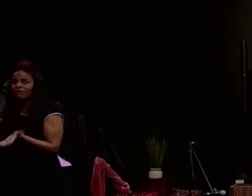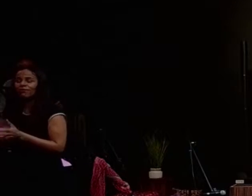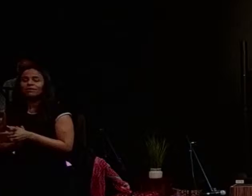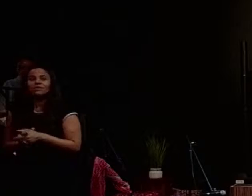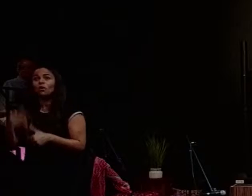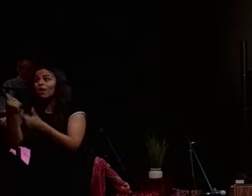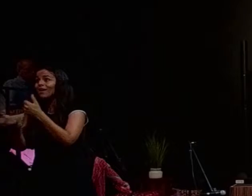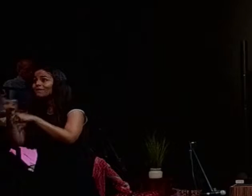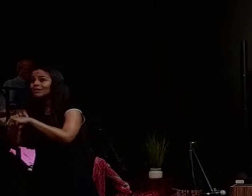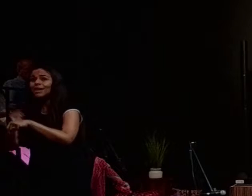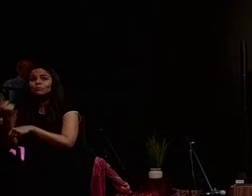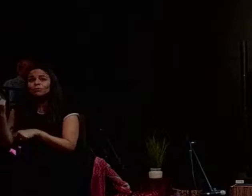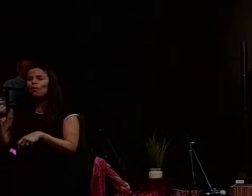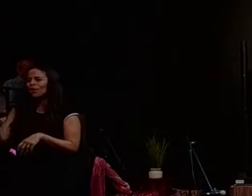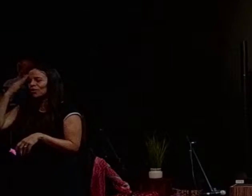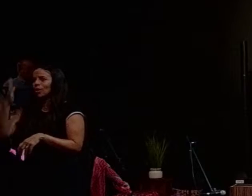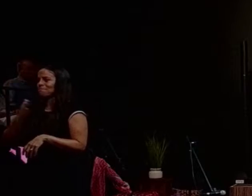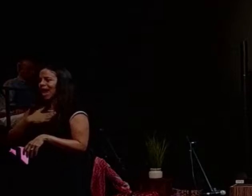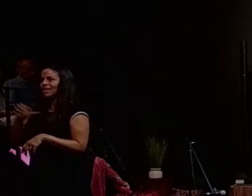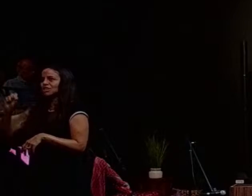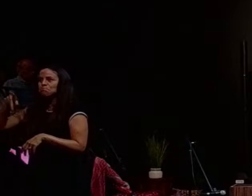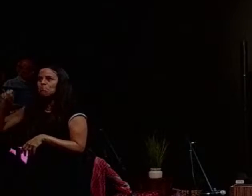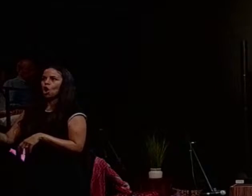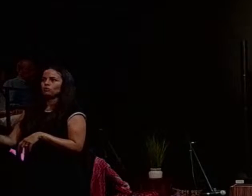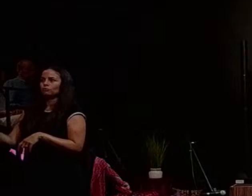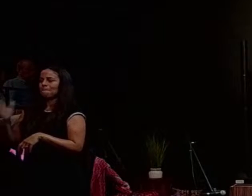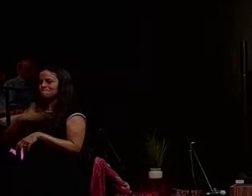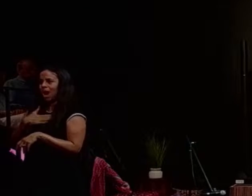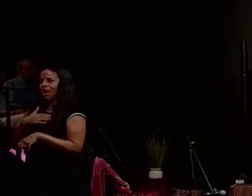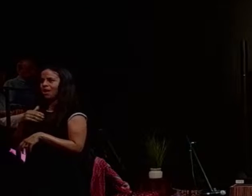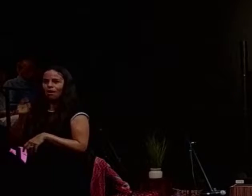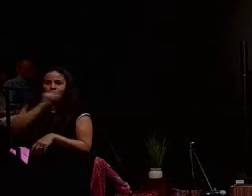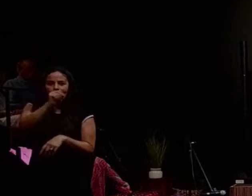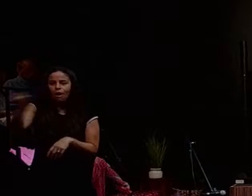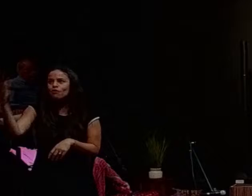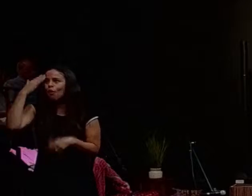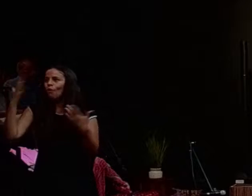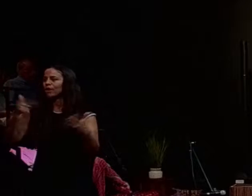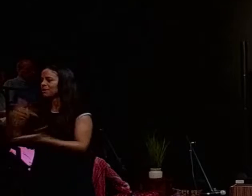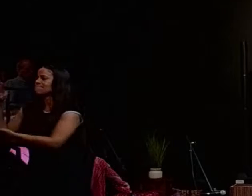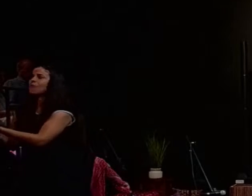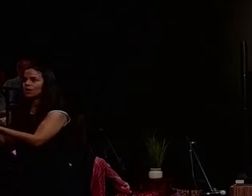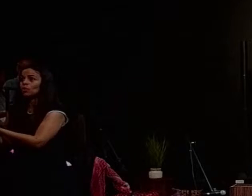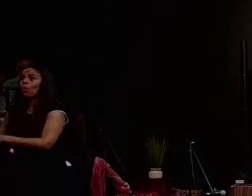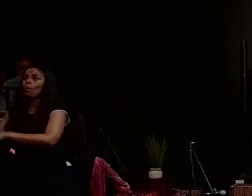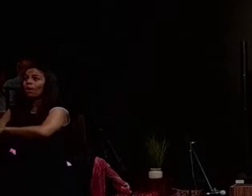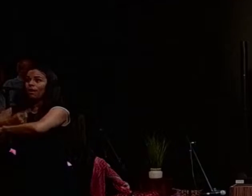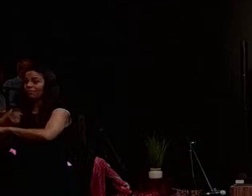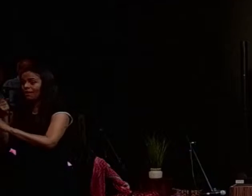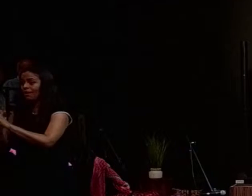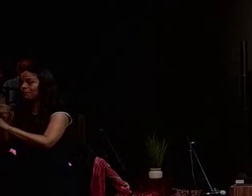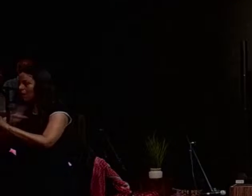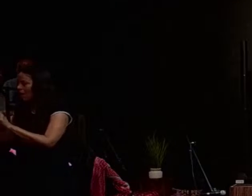And so every time, everybody knew that was JT's spot, that was my spot. There was an unwritten rule, but that was mine, right? So I come pulling in one day. Some young who's in